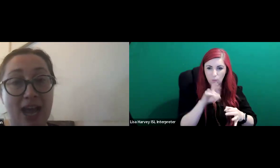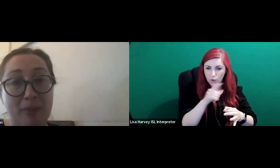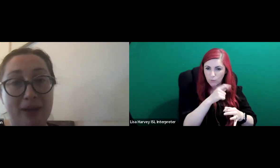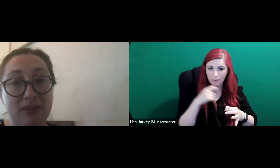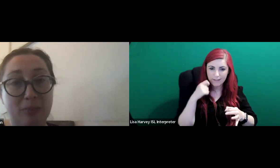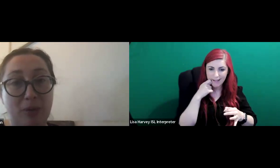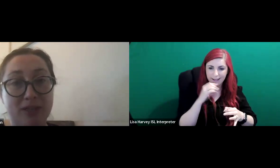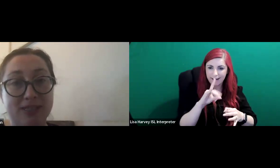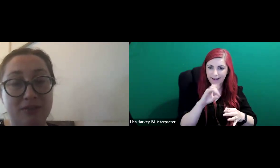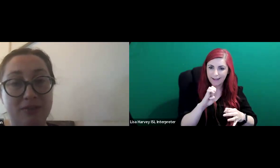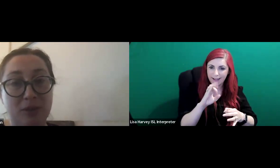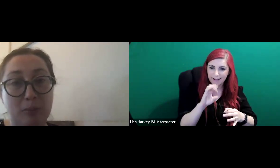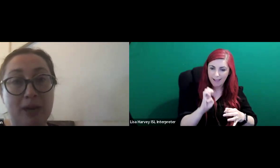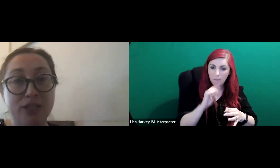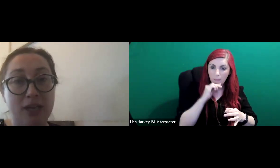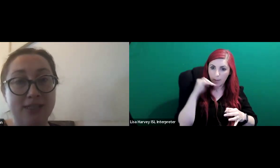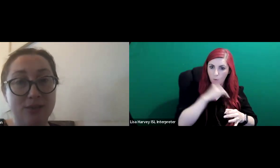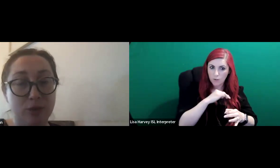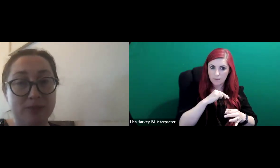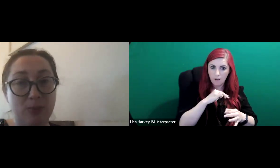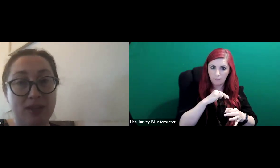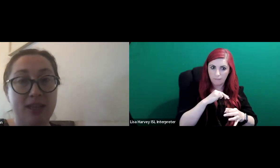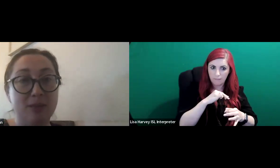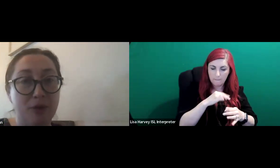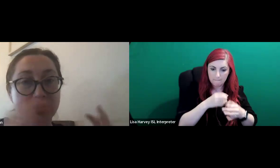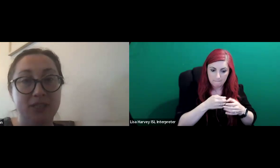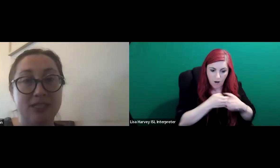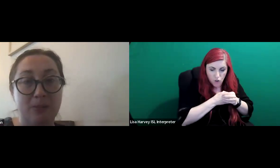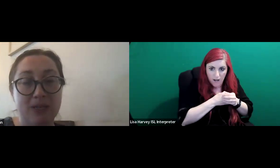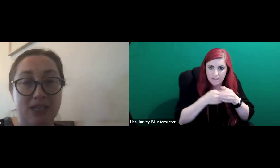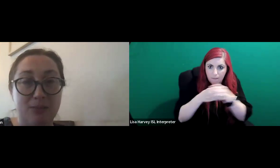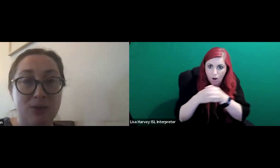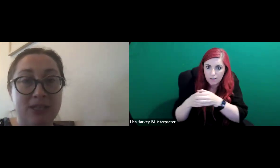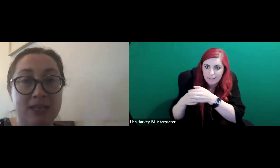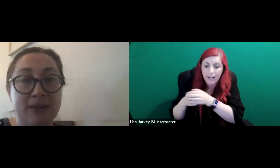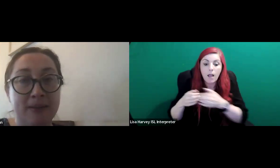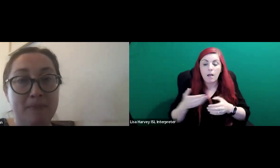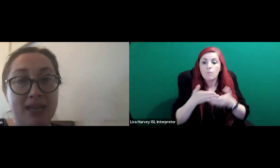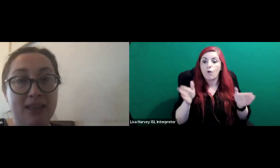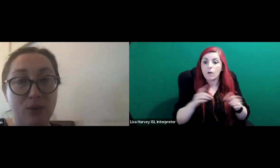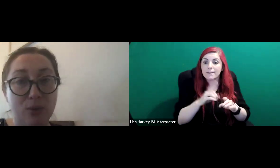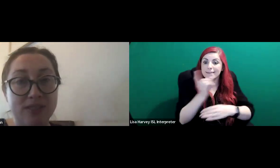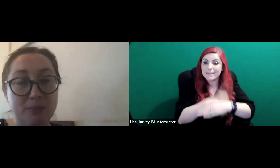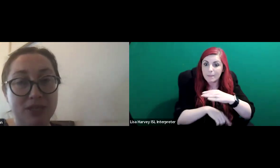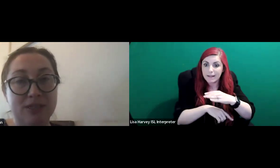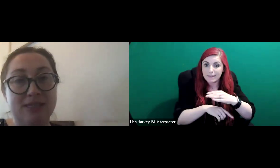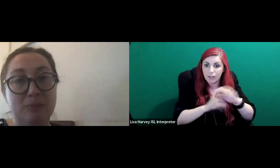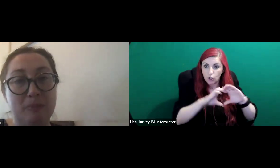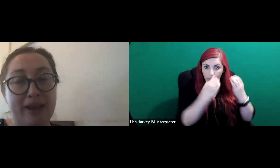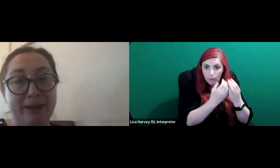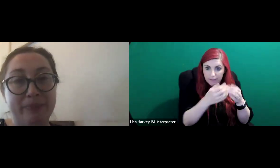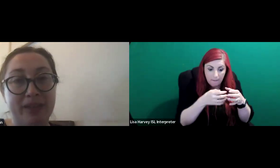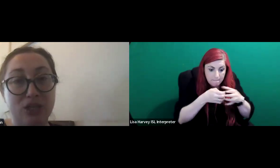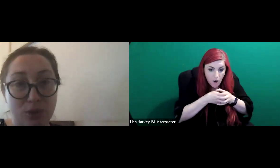Hege, about the importance of, marginalized groups within the broader disability community making their own